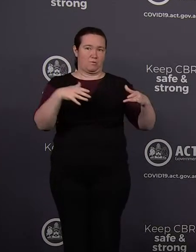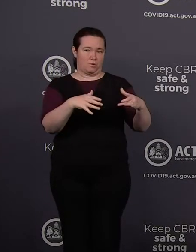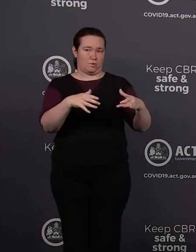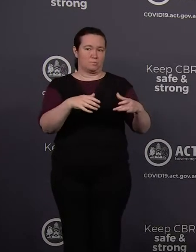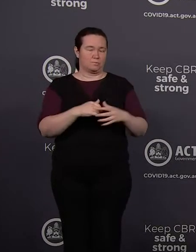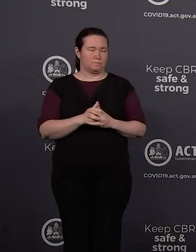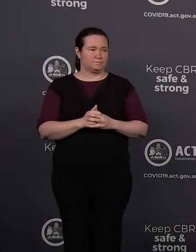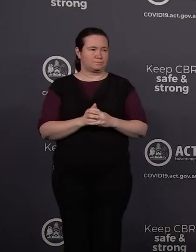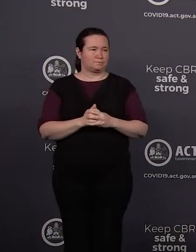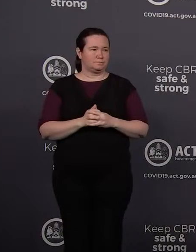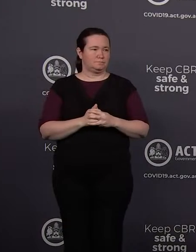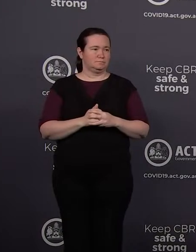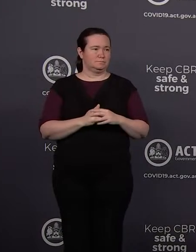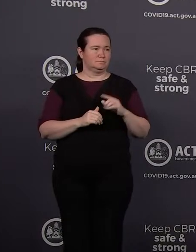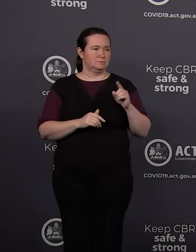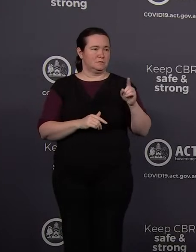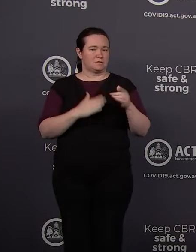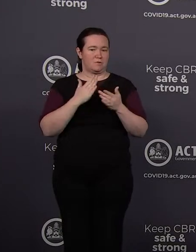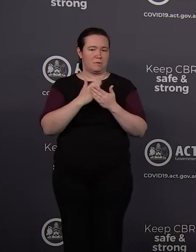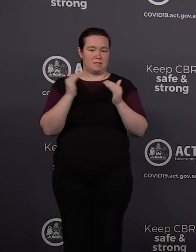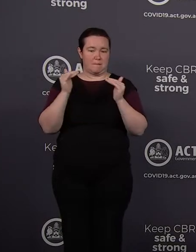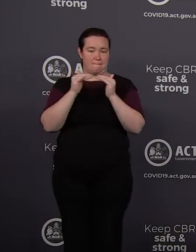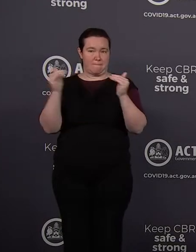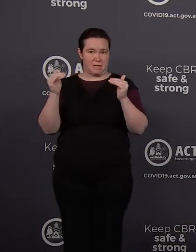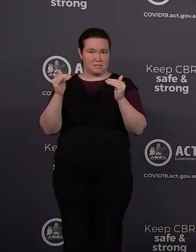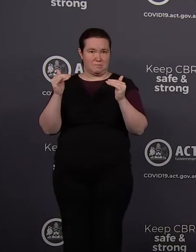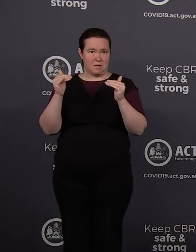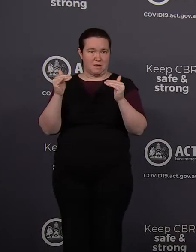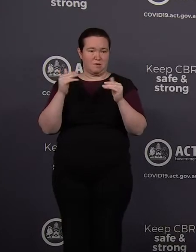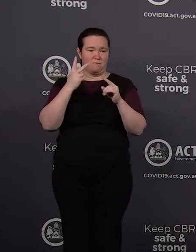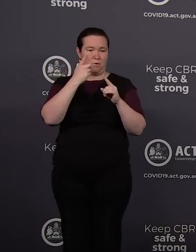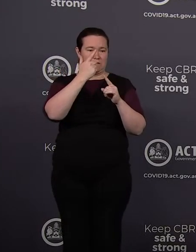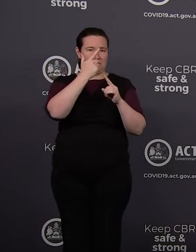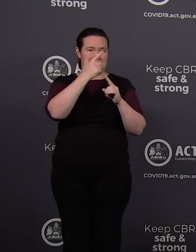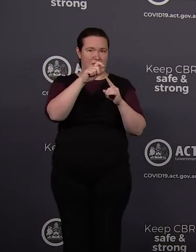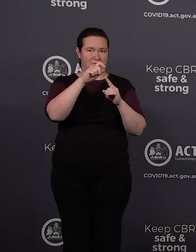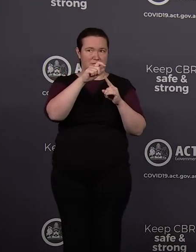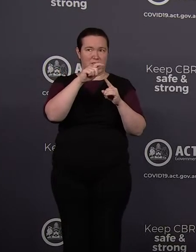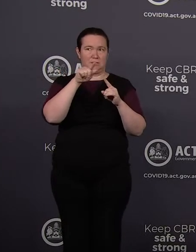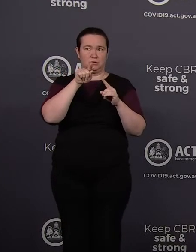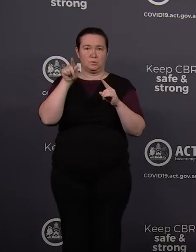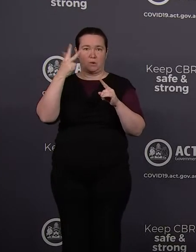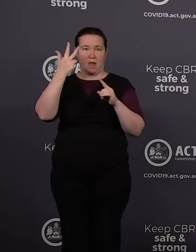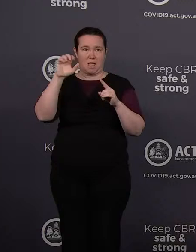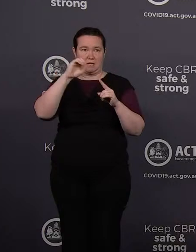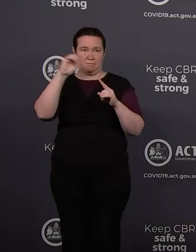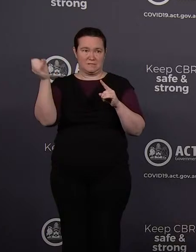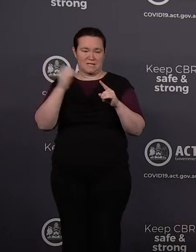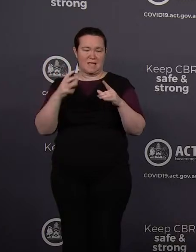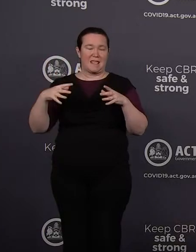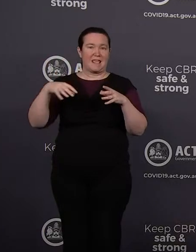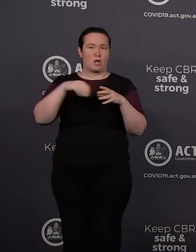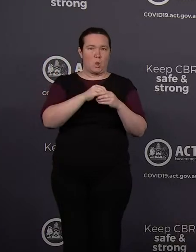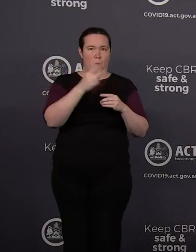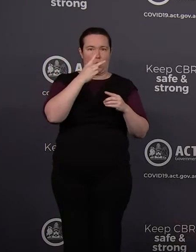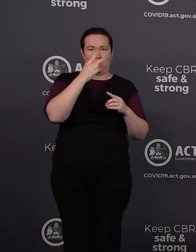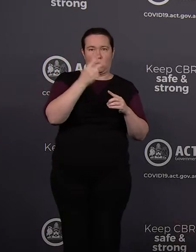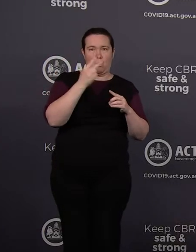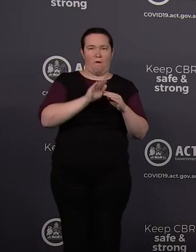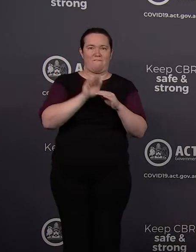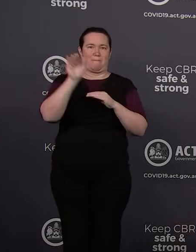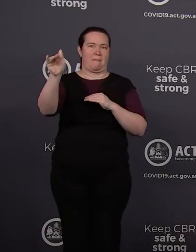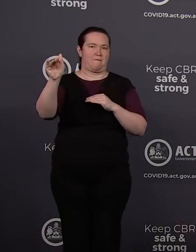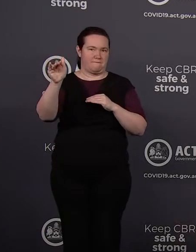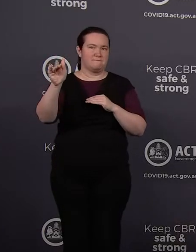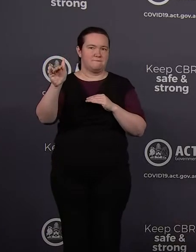until now, our benchmarks here in the ACT of the 70 and 80%, they include those children aged 12 and above, don't they? So that will have a big